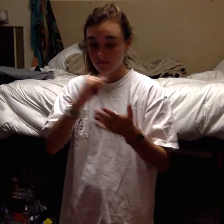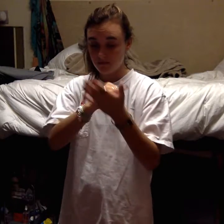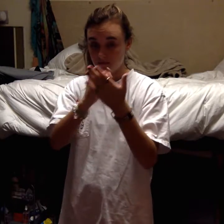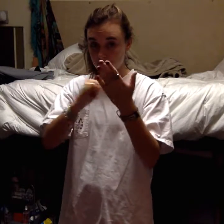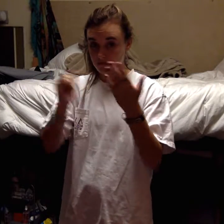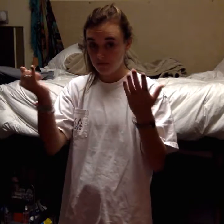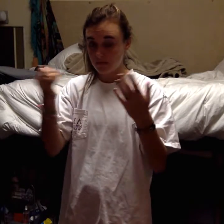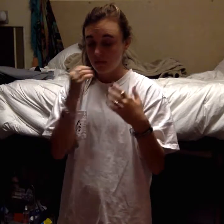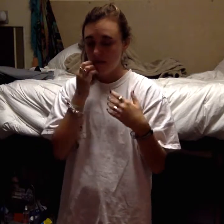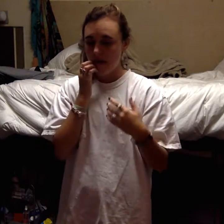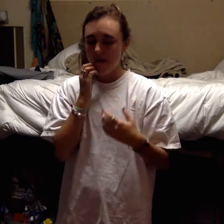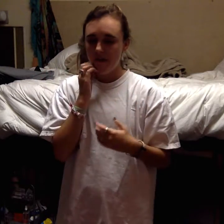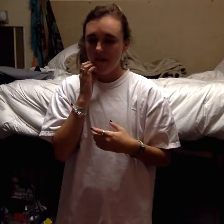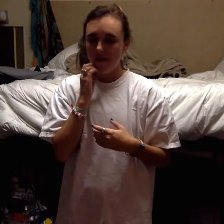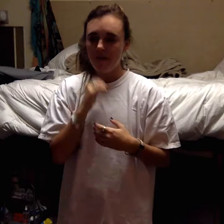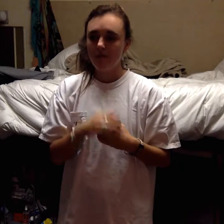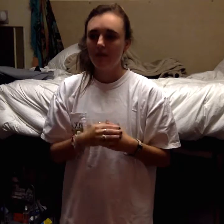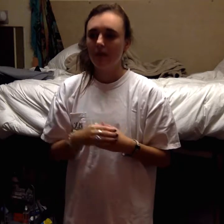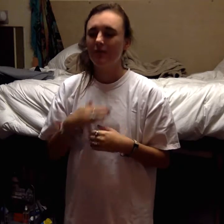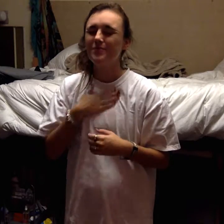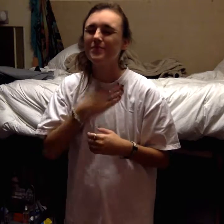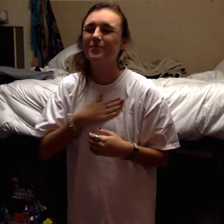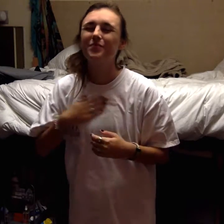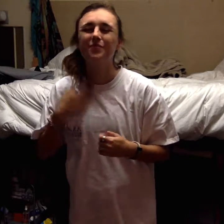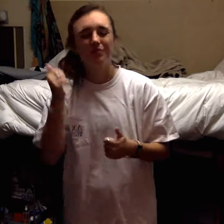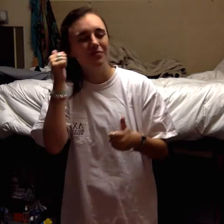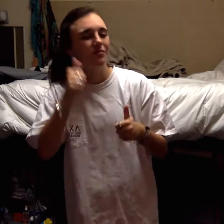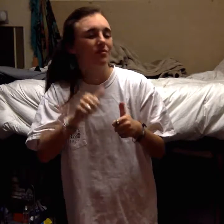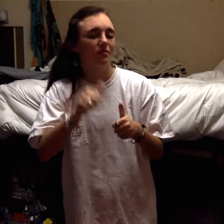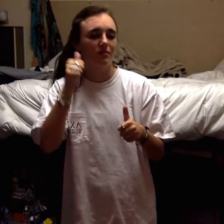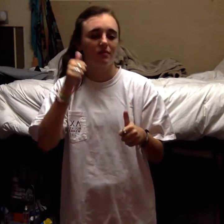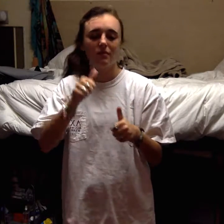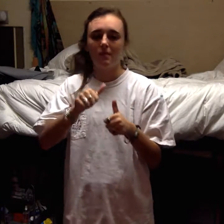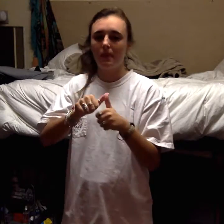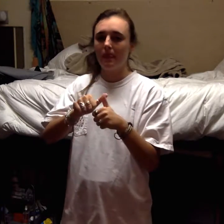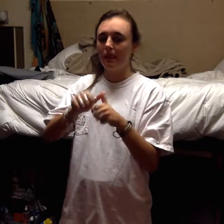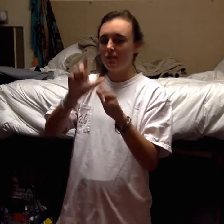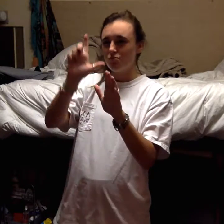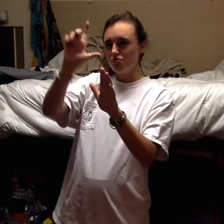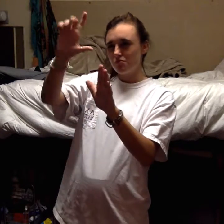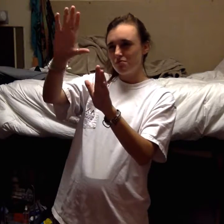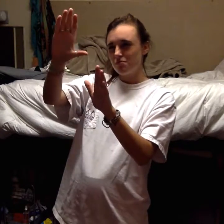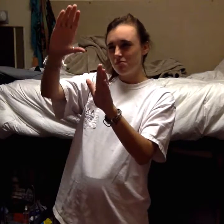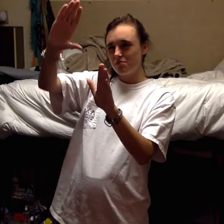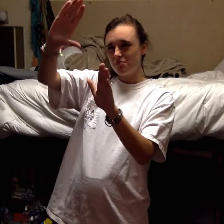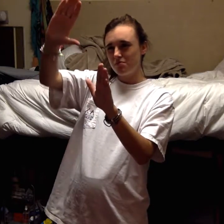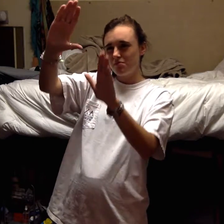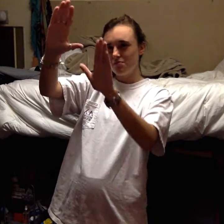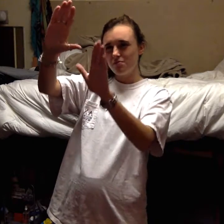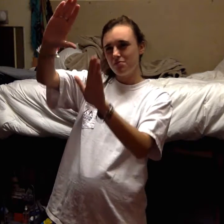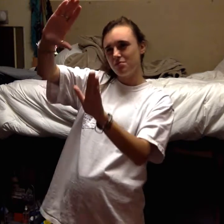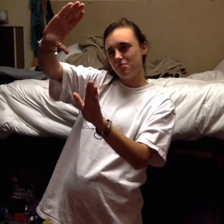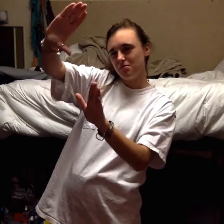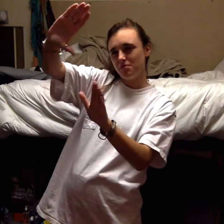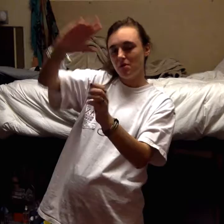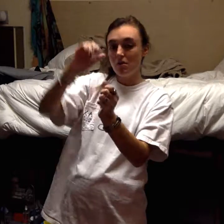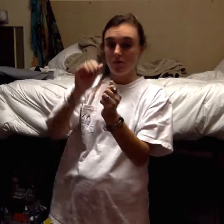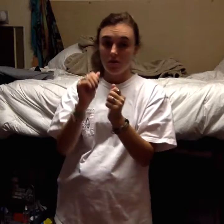and do that. Now, please make sure you line your triangle up with the absolute top edge of the paper.